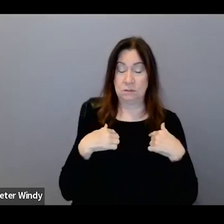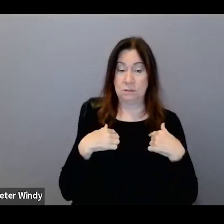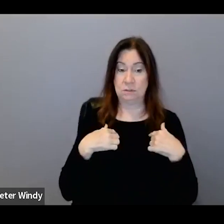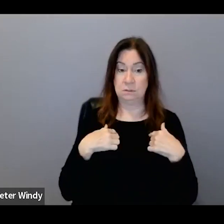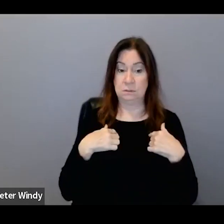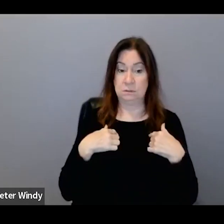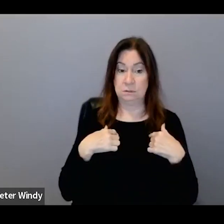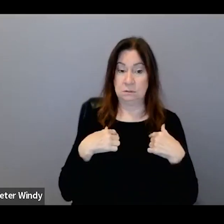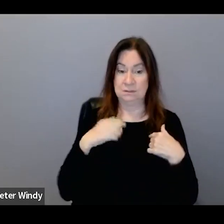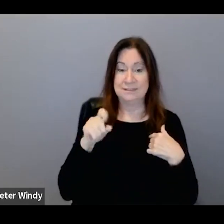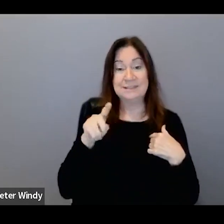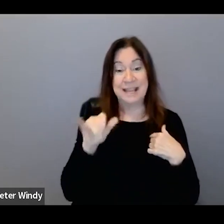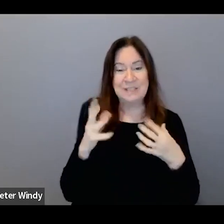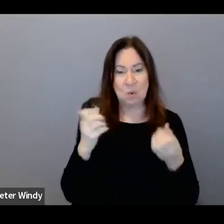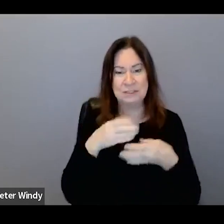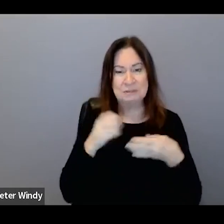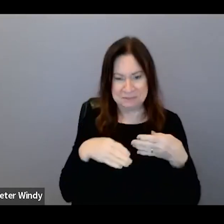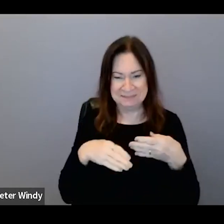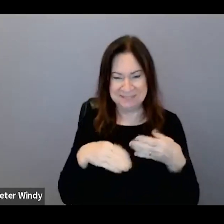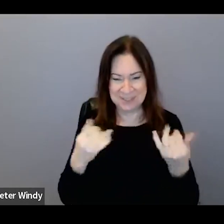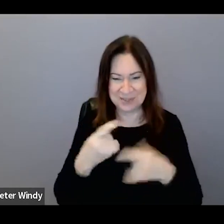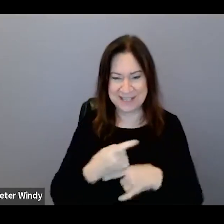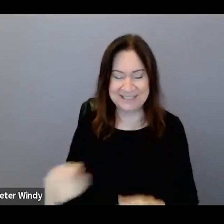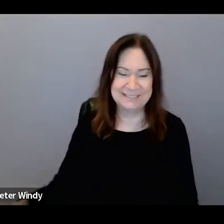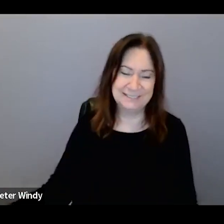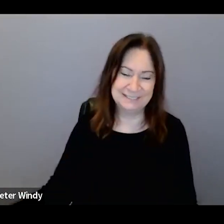All right, Stacy wants to wrap us up.